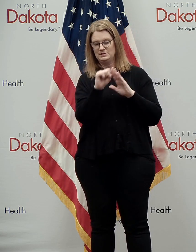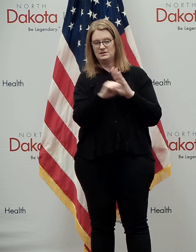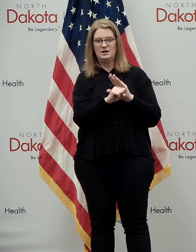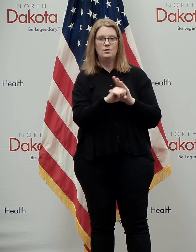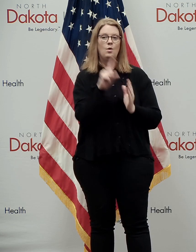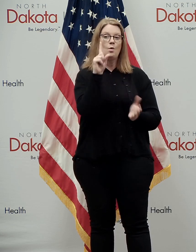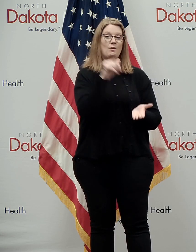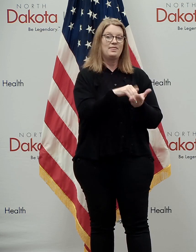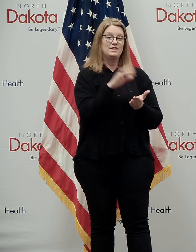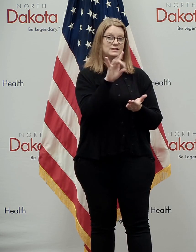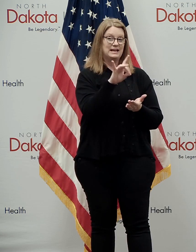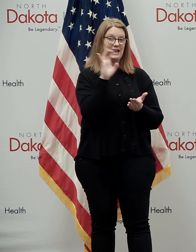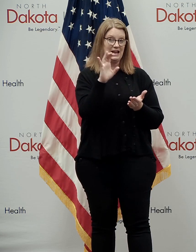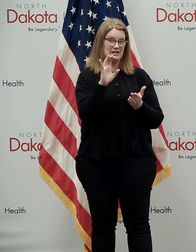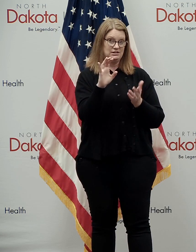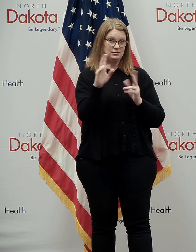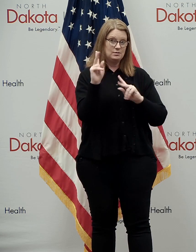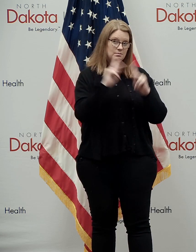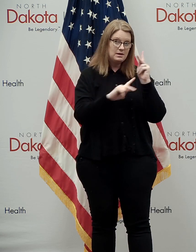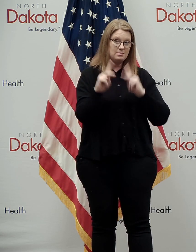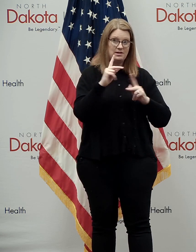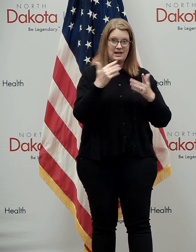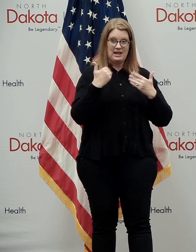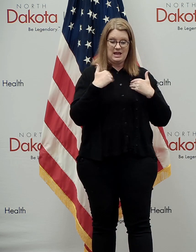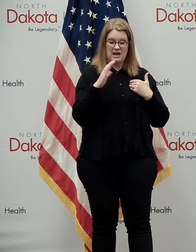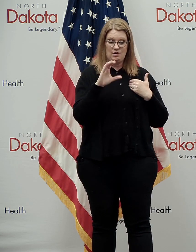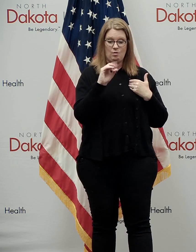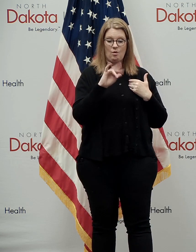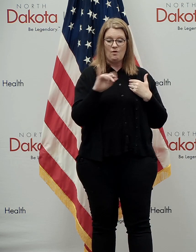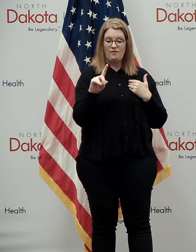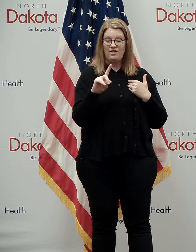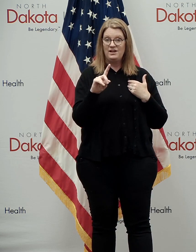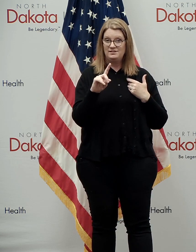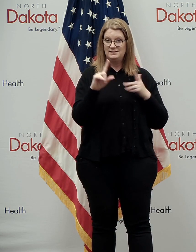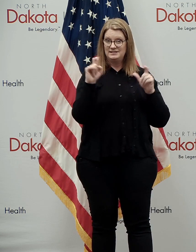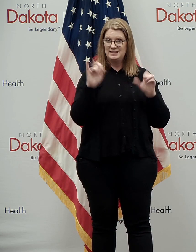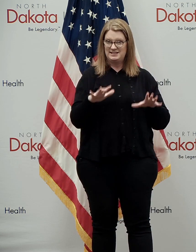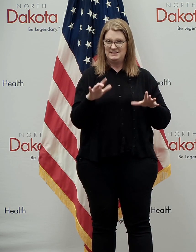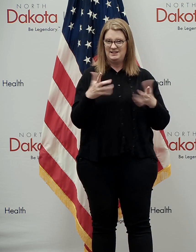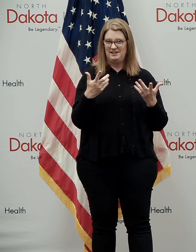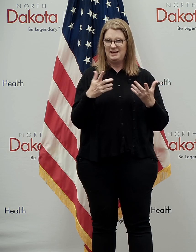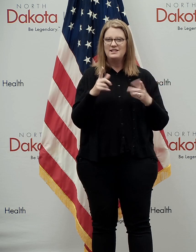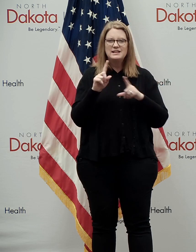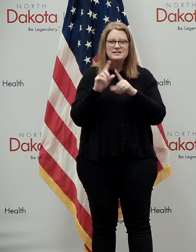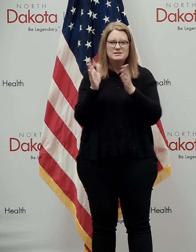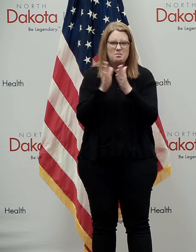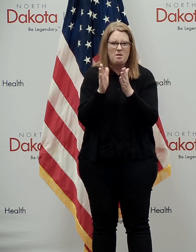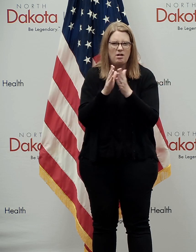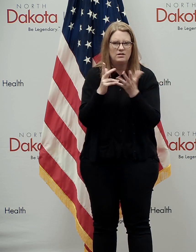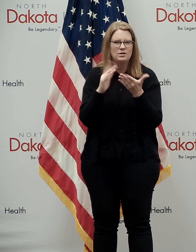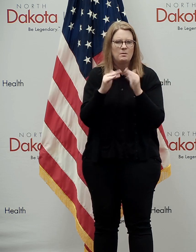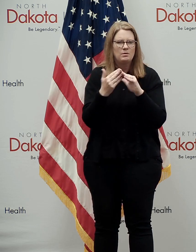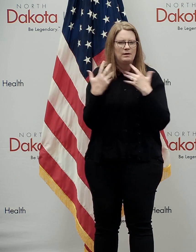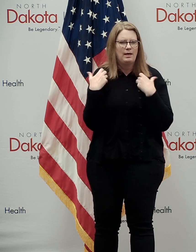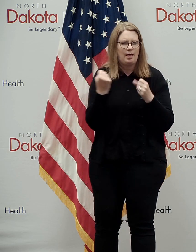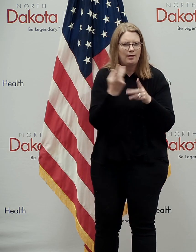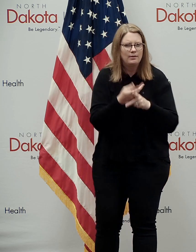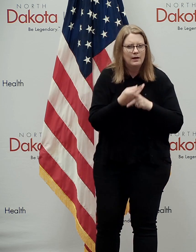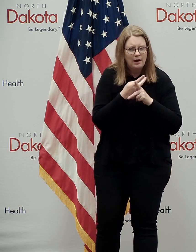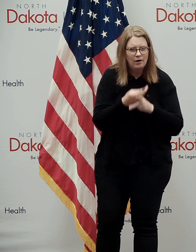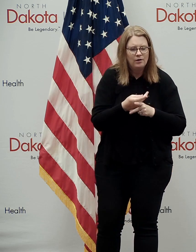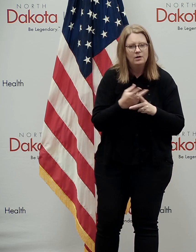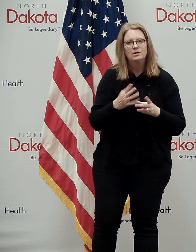1,800 individuals have received COVID-19 testing at CHC sites. In many cases, as they